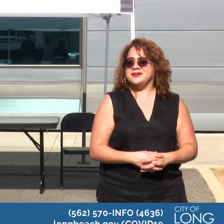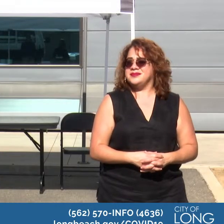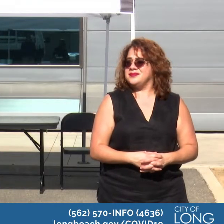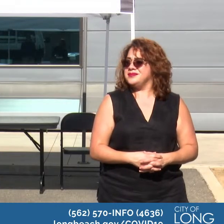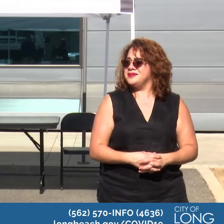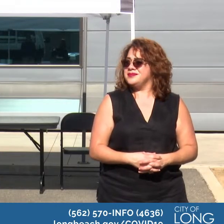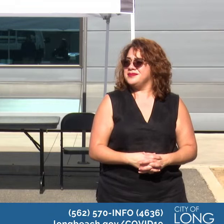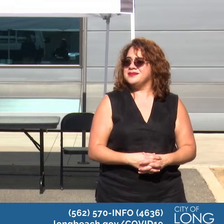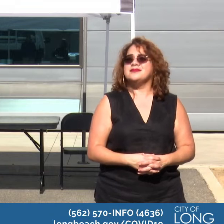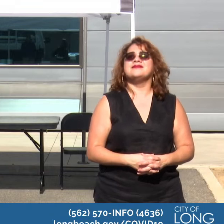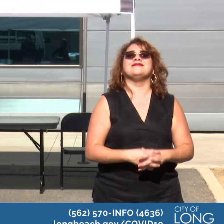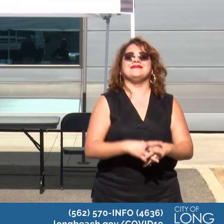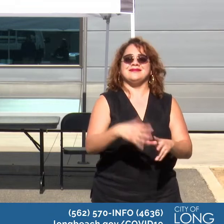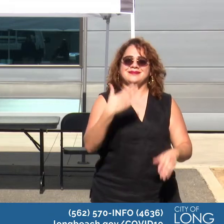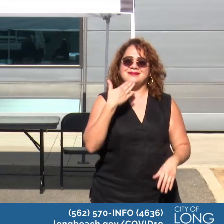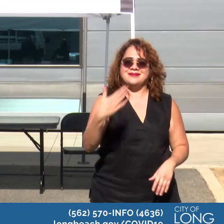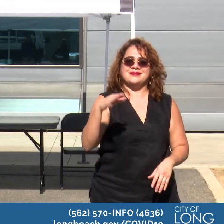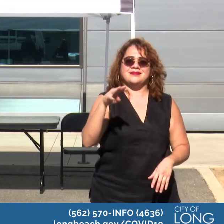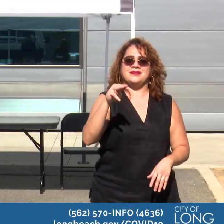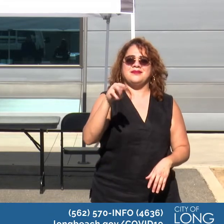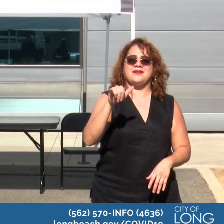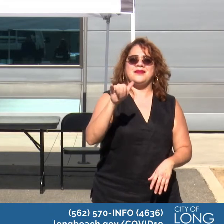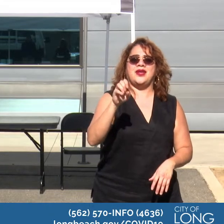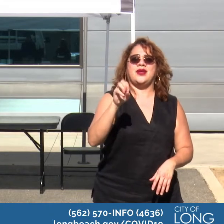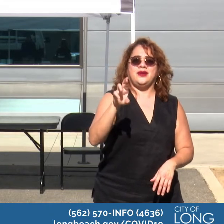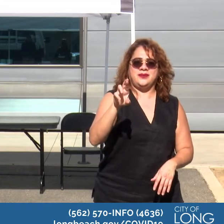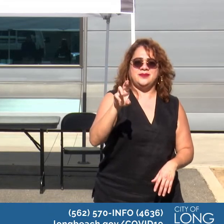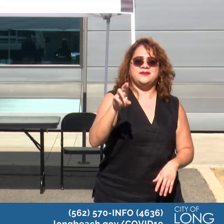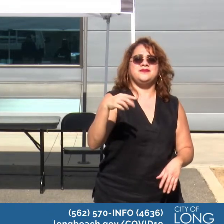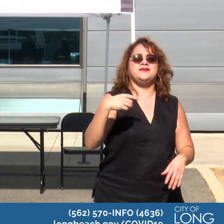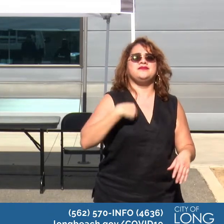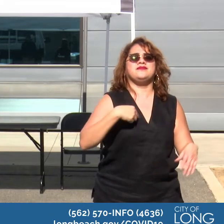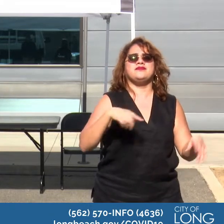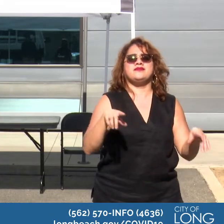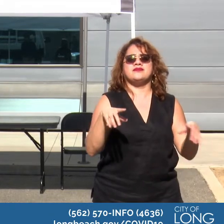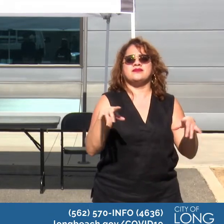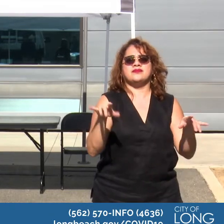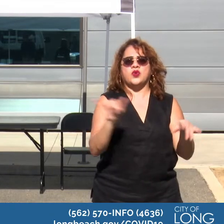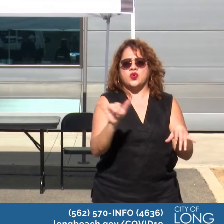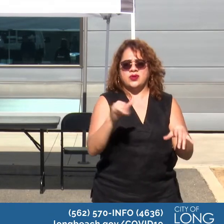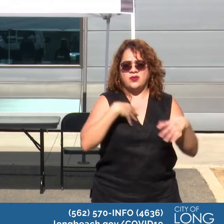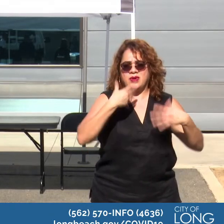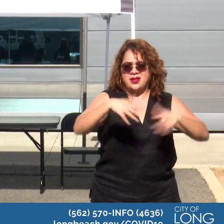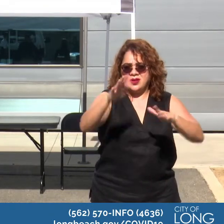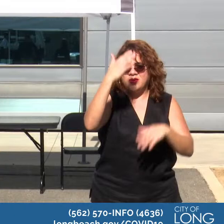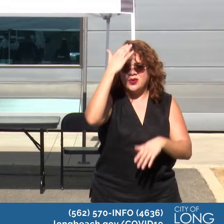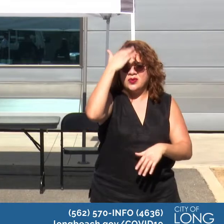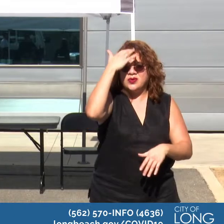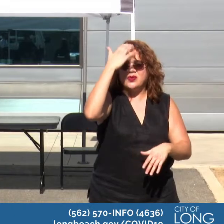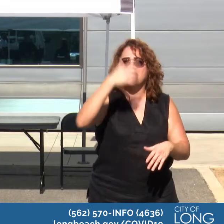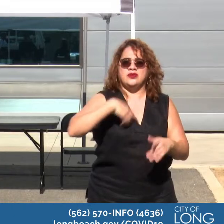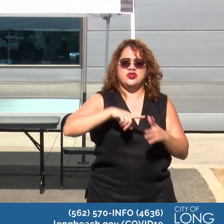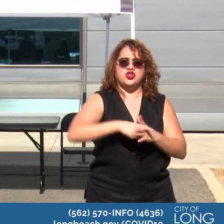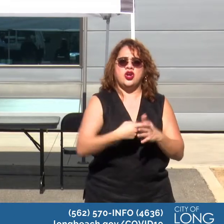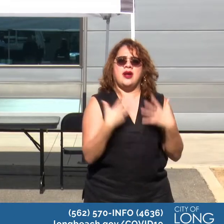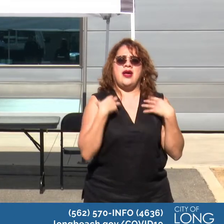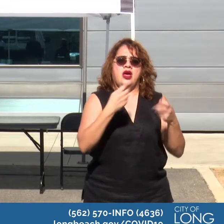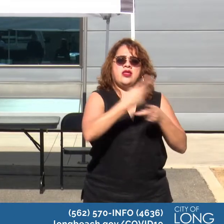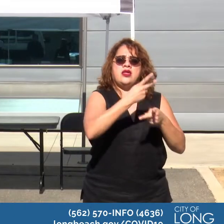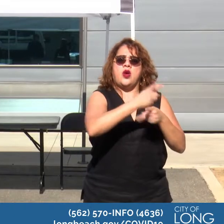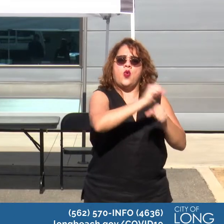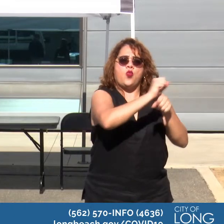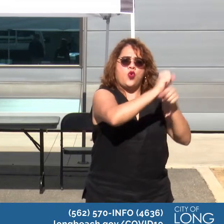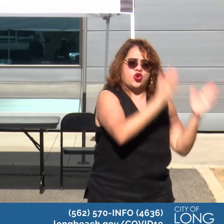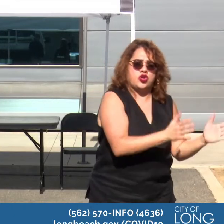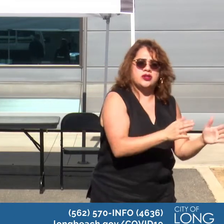Thank you, Mayor. So I also wanted to let people know that, we did start with our healthcare workers and our frontline staff for the